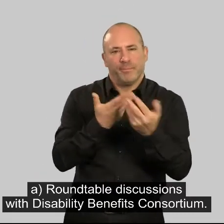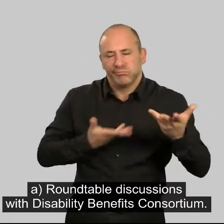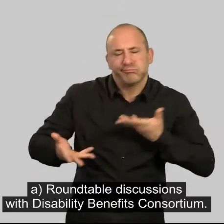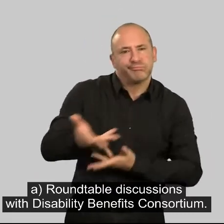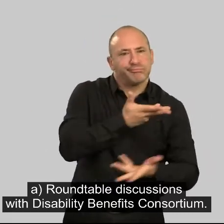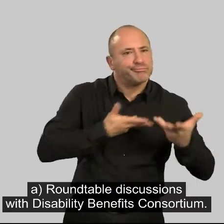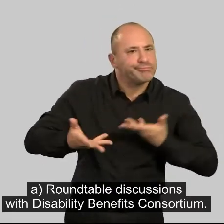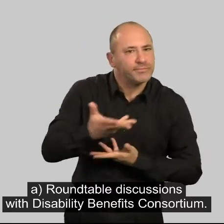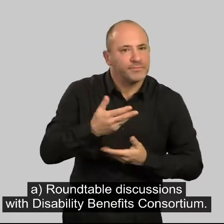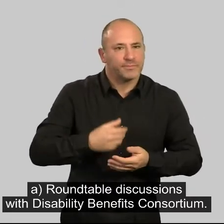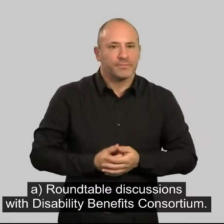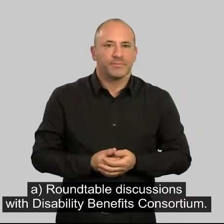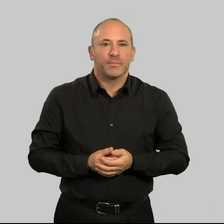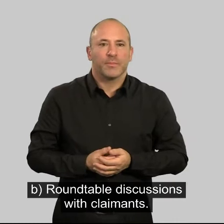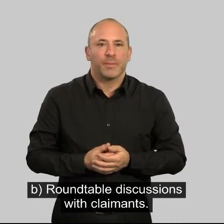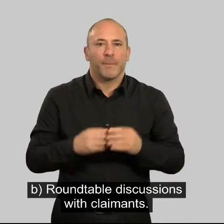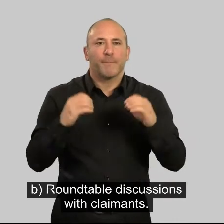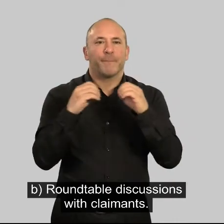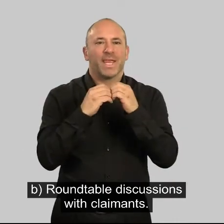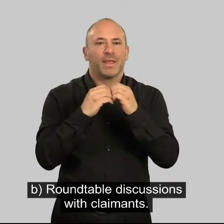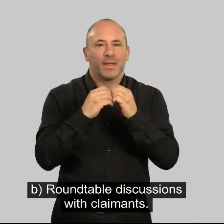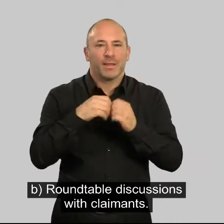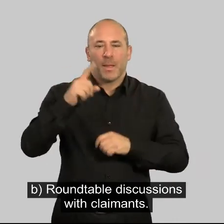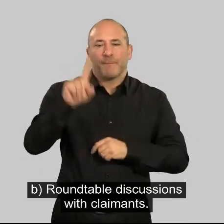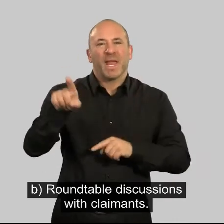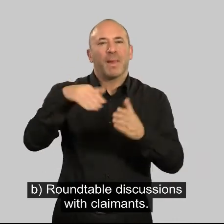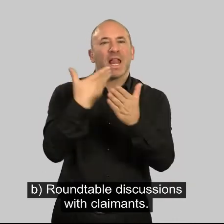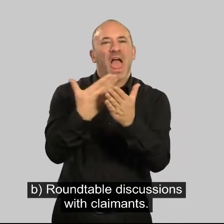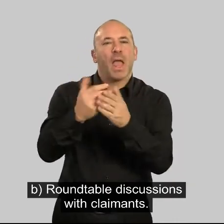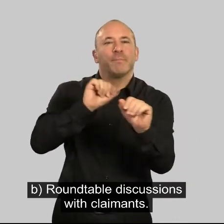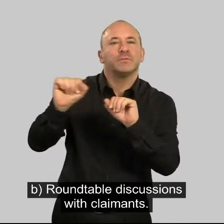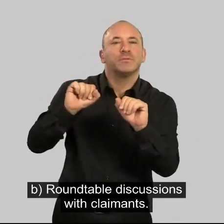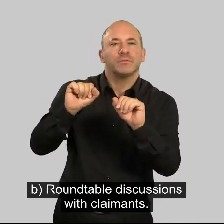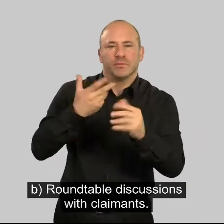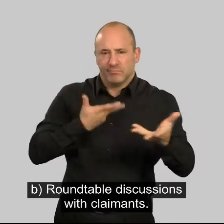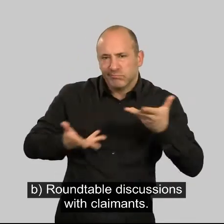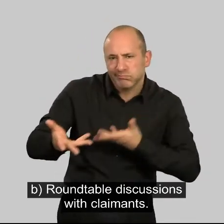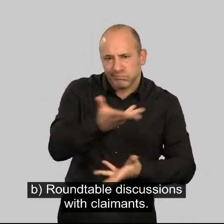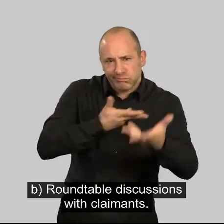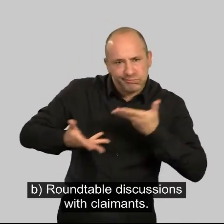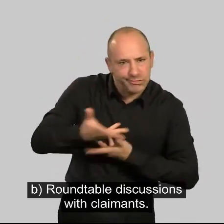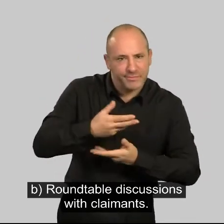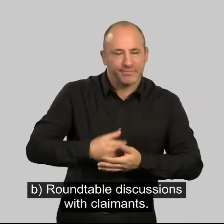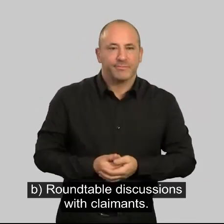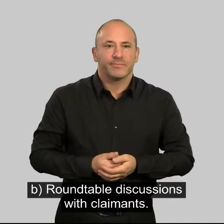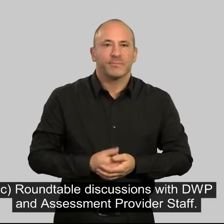Disability Benefits Consortium, B. Roundtable discussions with claimants,